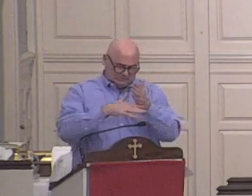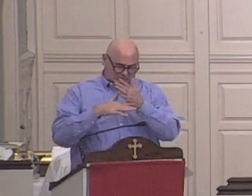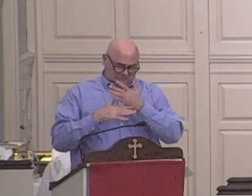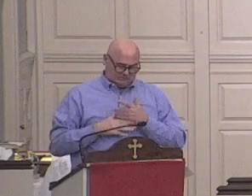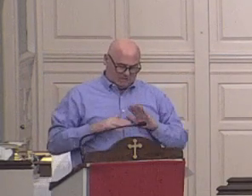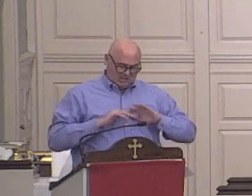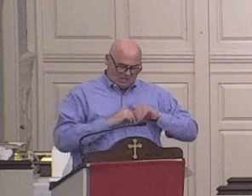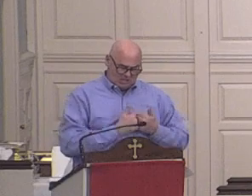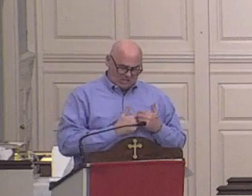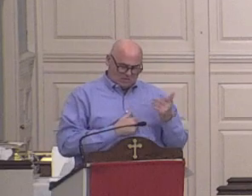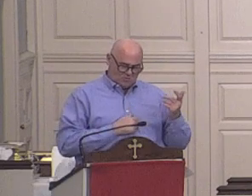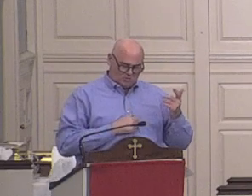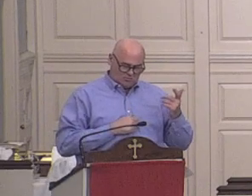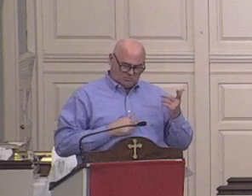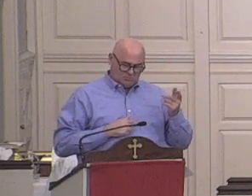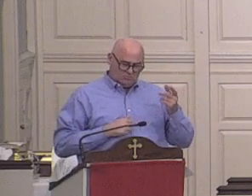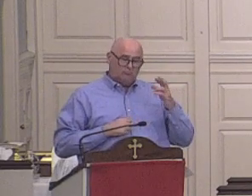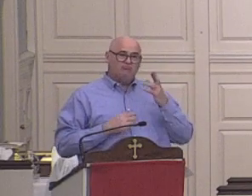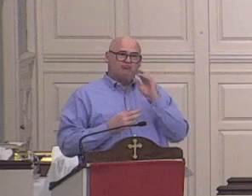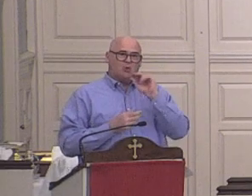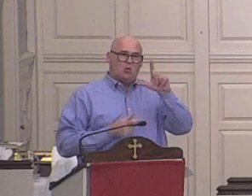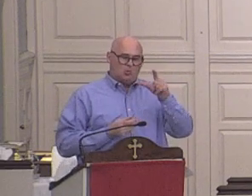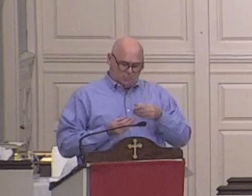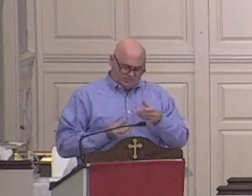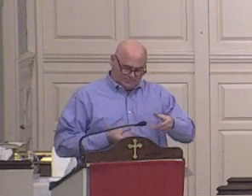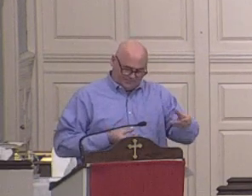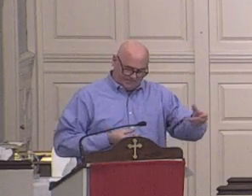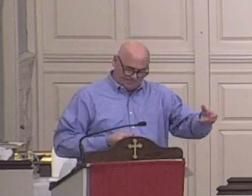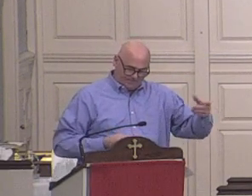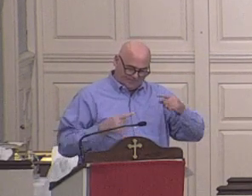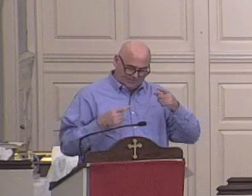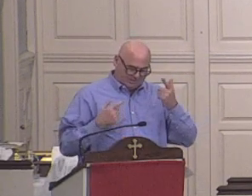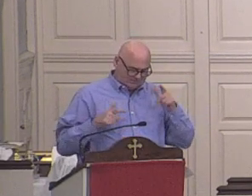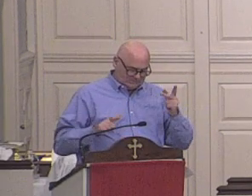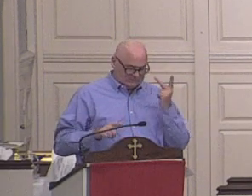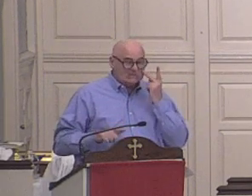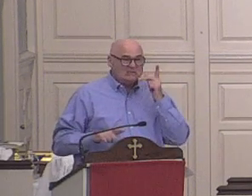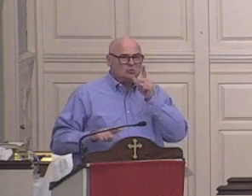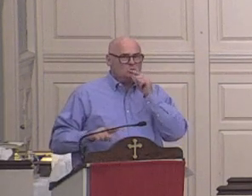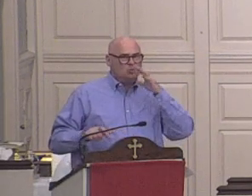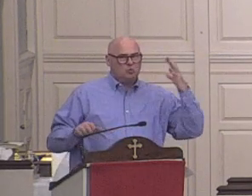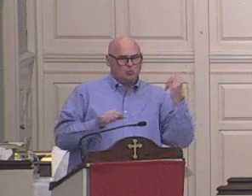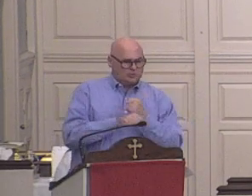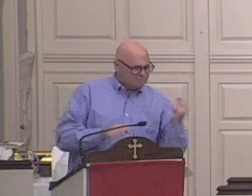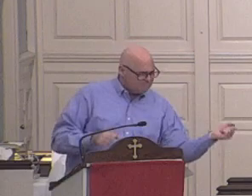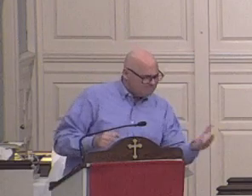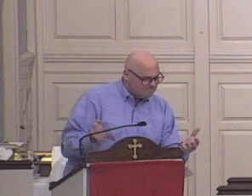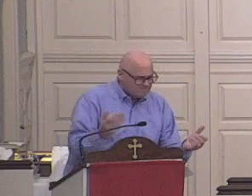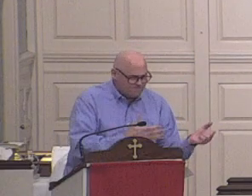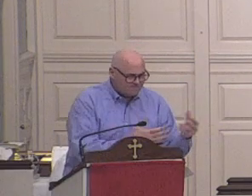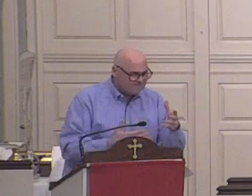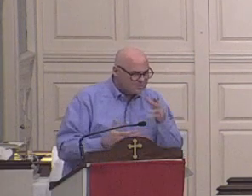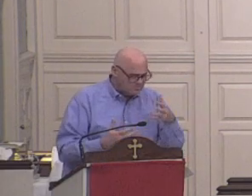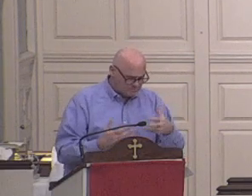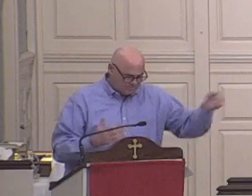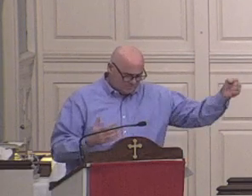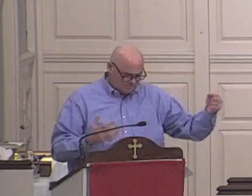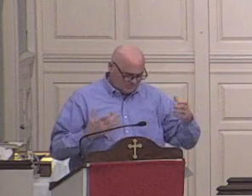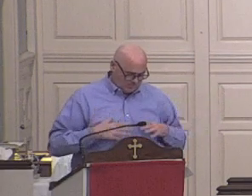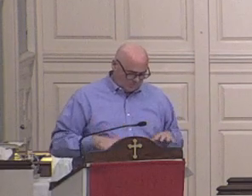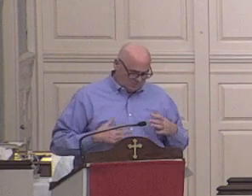Then they crucified him and divided his garments by casting lots for them to see what each should take.